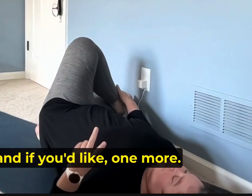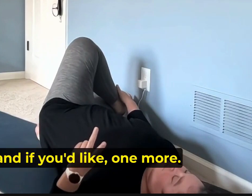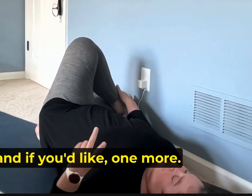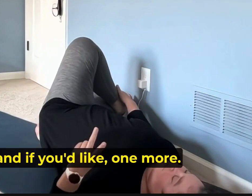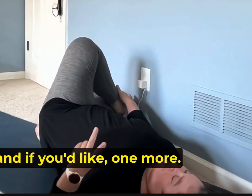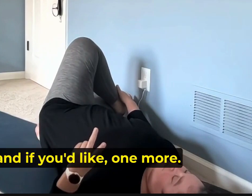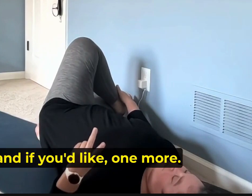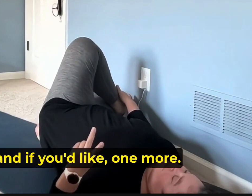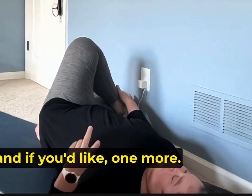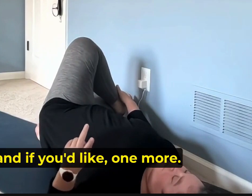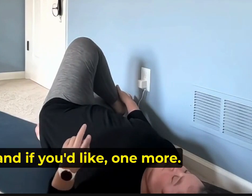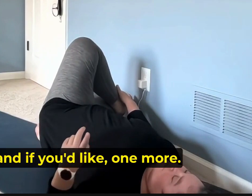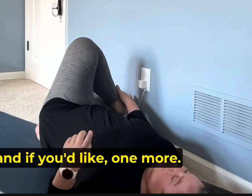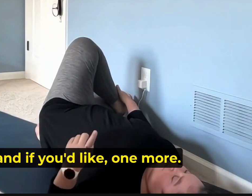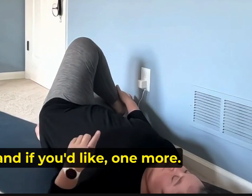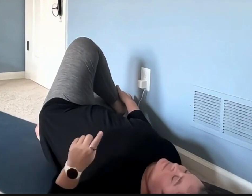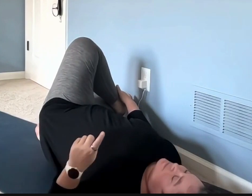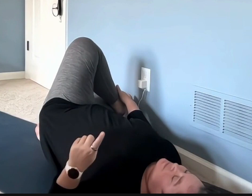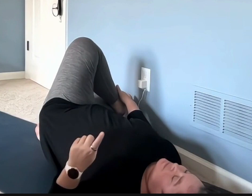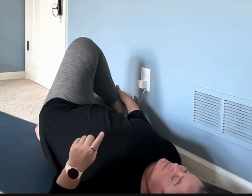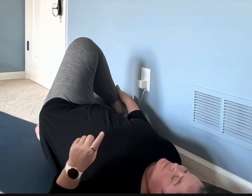And if you'd like, 1 more.